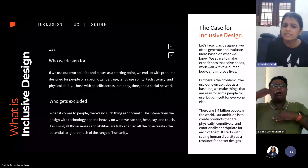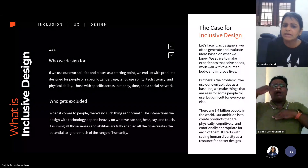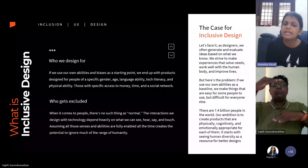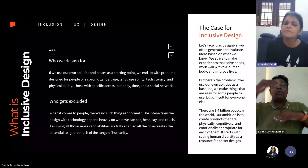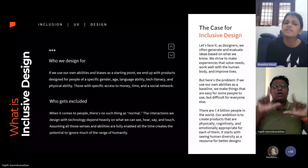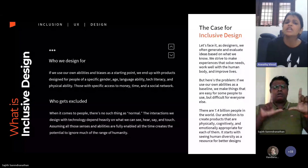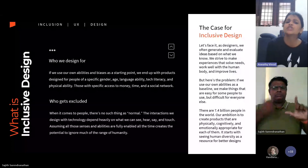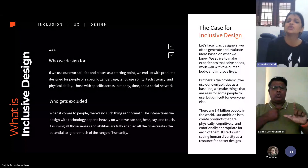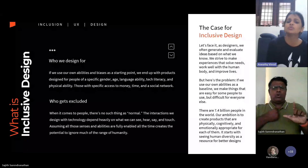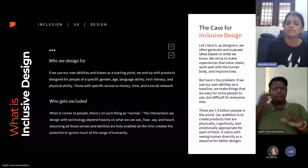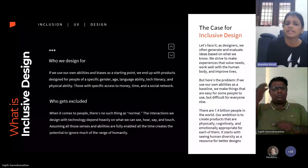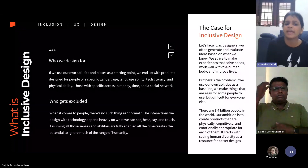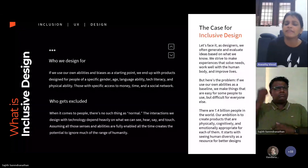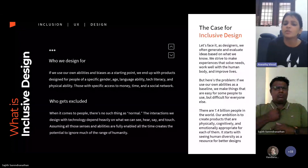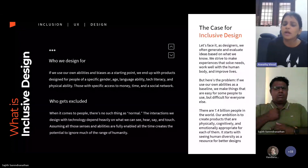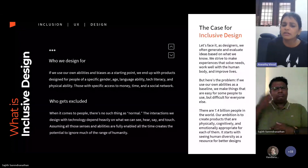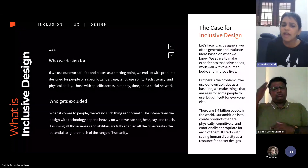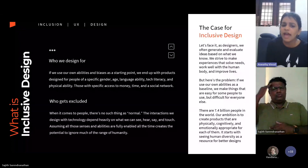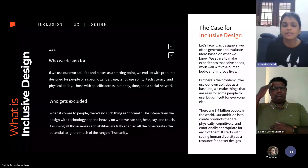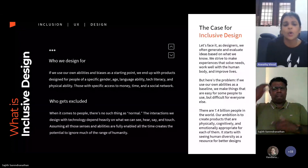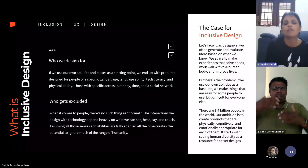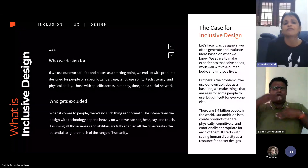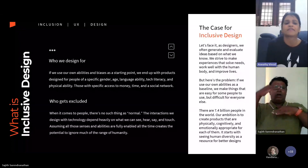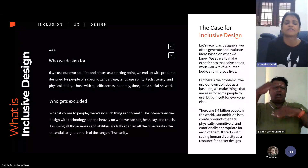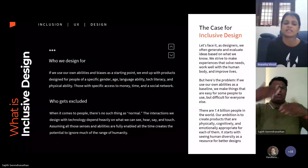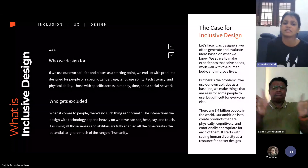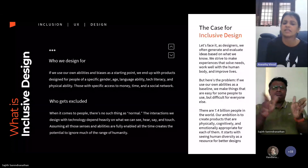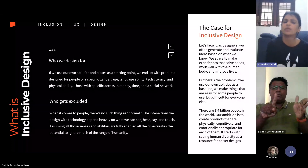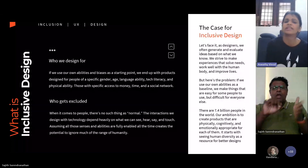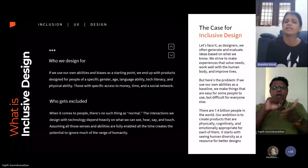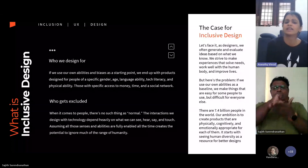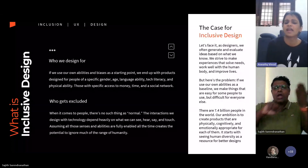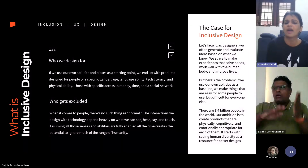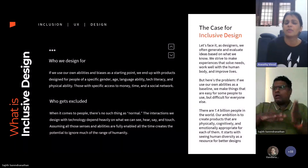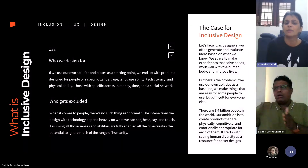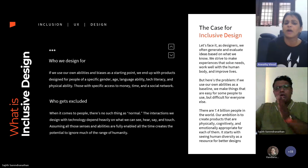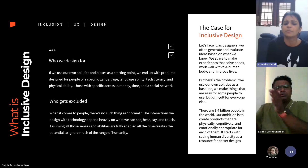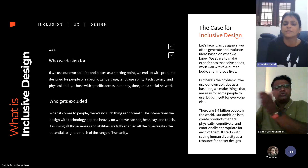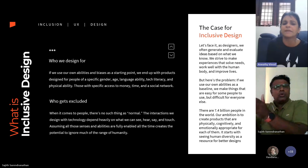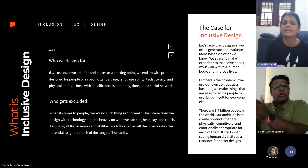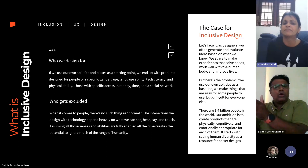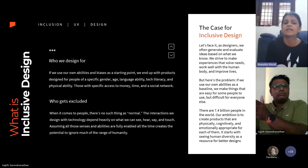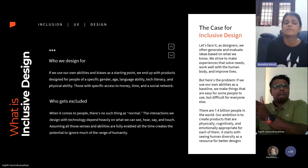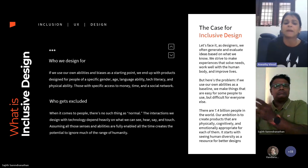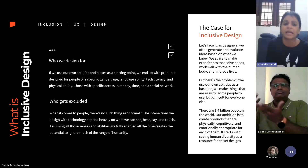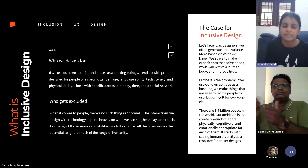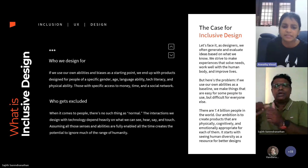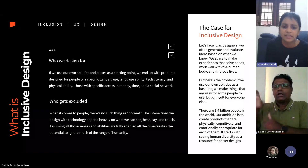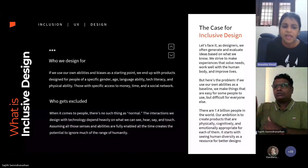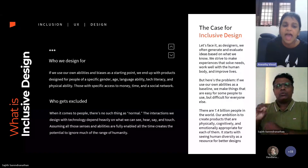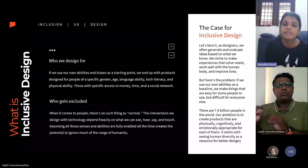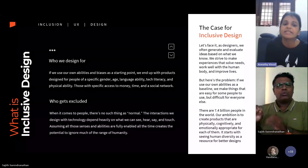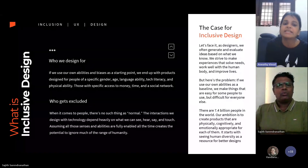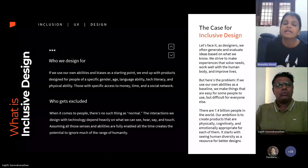But sometimes we assume that everyone has all five senses, and we think, and our perspective becomes